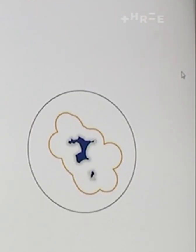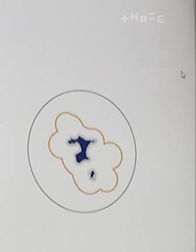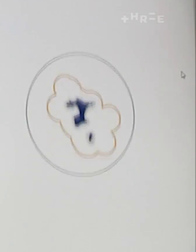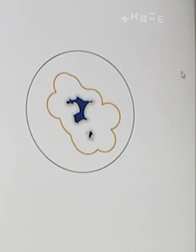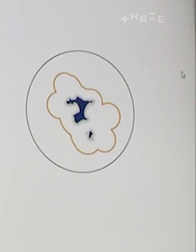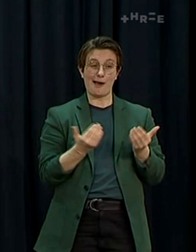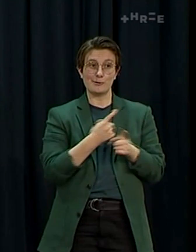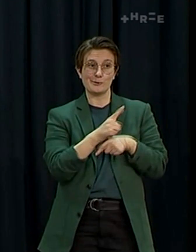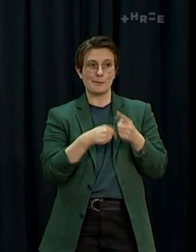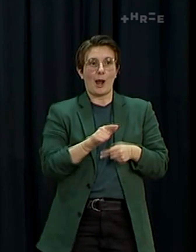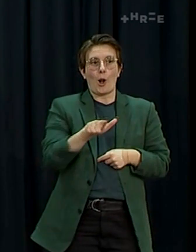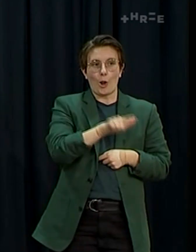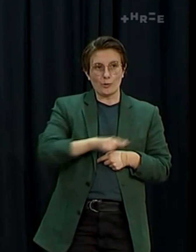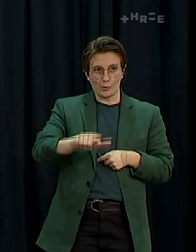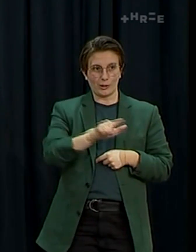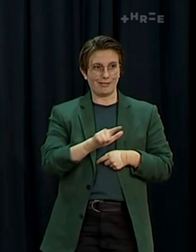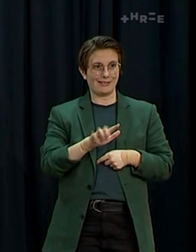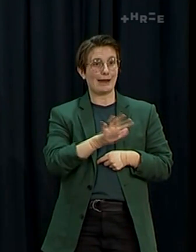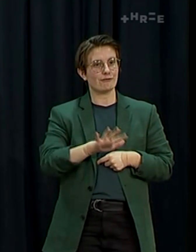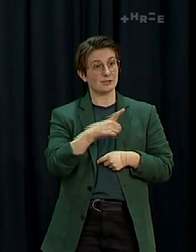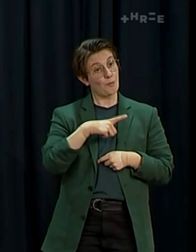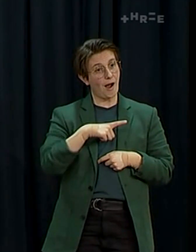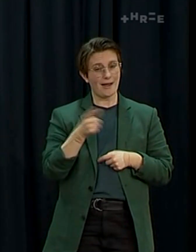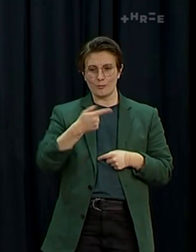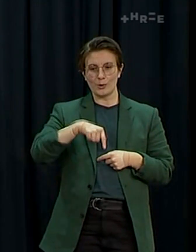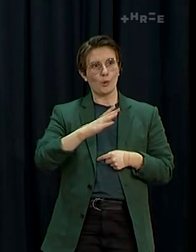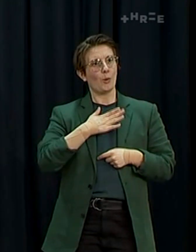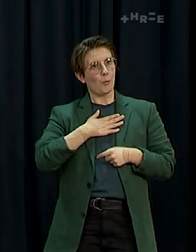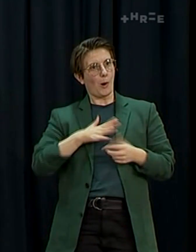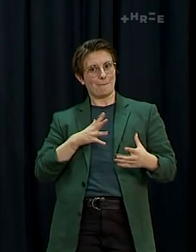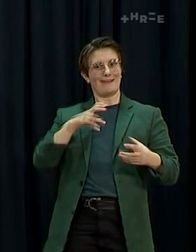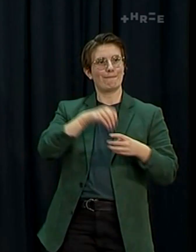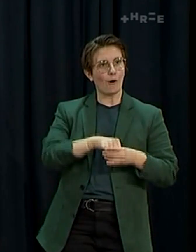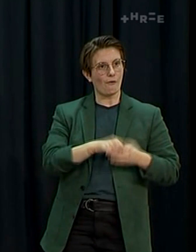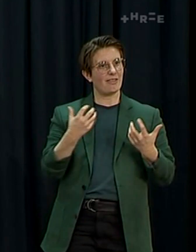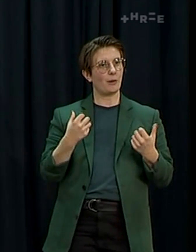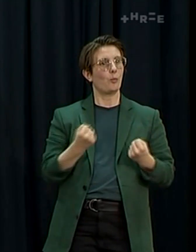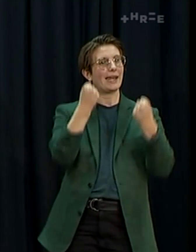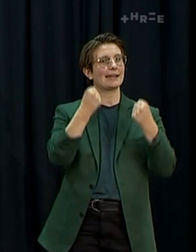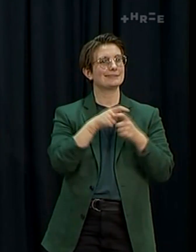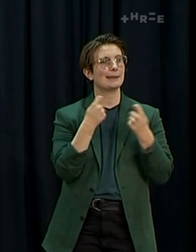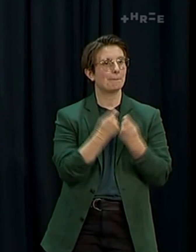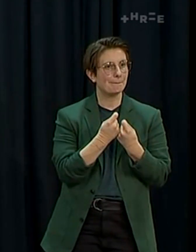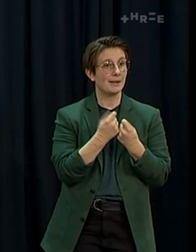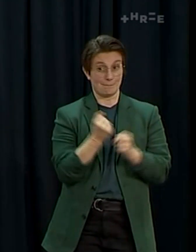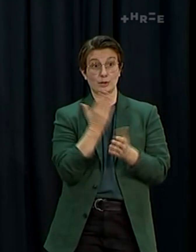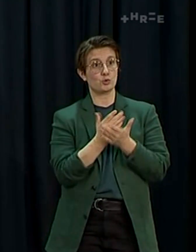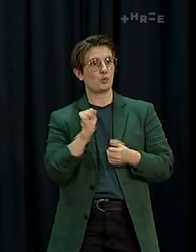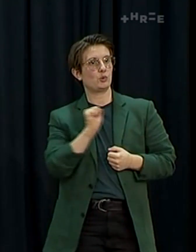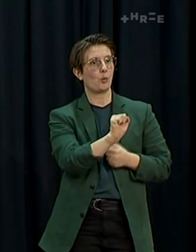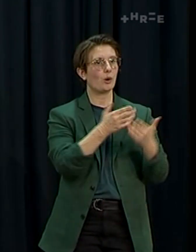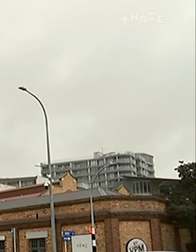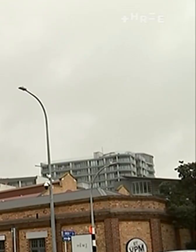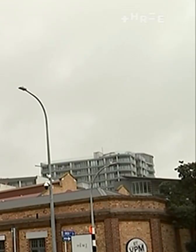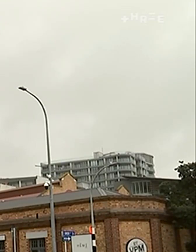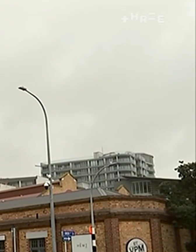close second. I would encourage everyone to look at those stats and make sure your neighbourhood and your community is getting the highest rates of vaccination that you